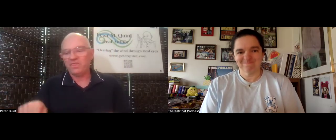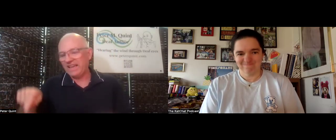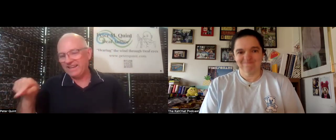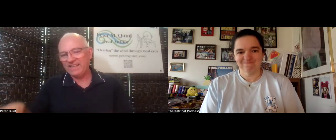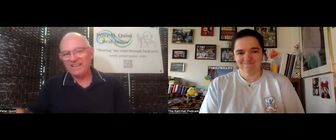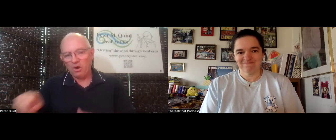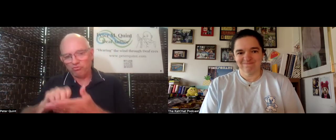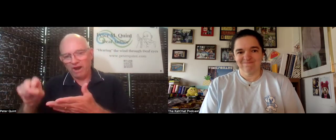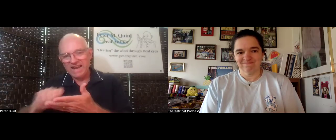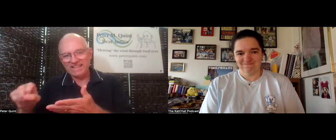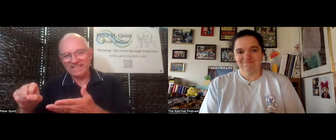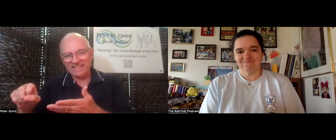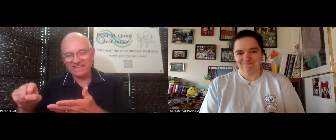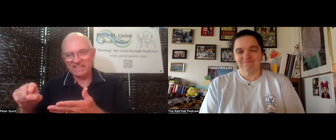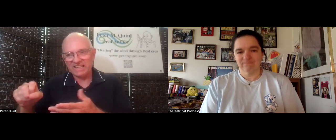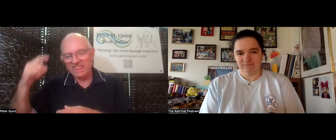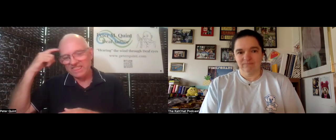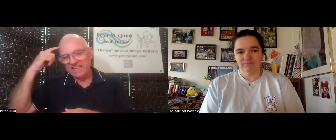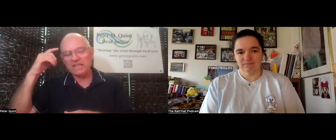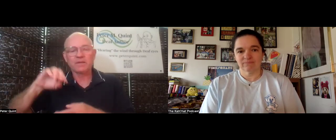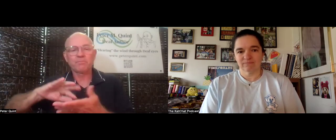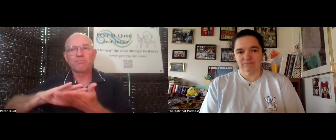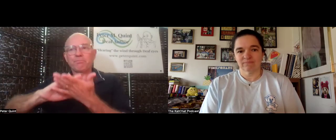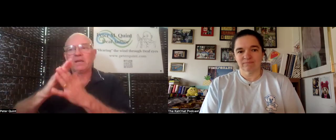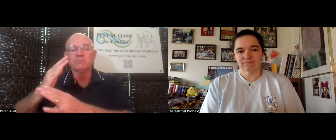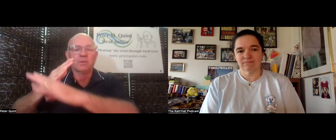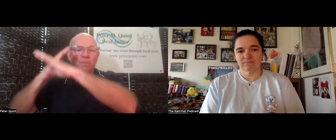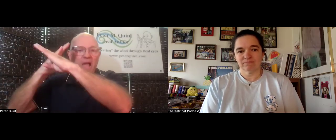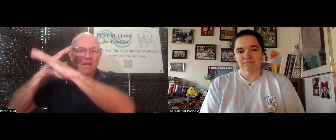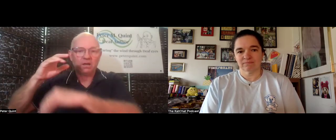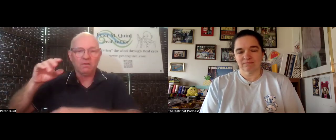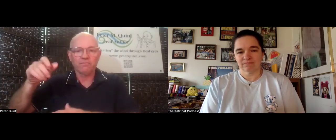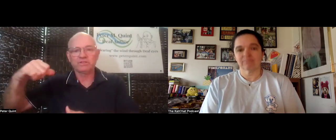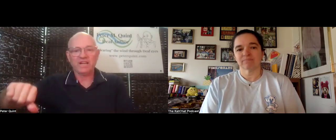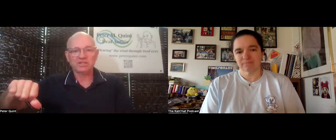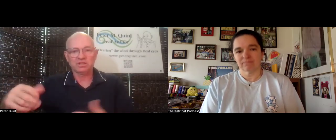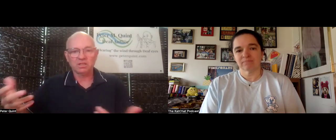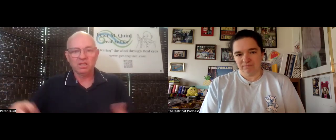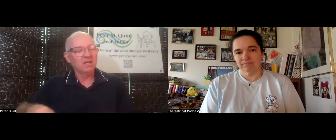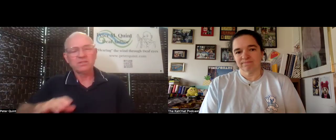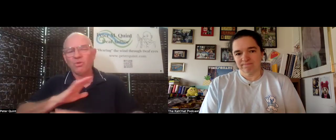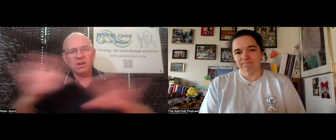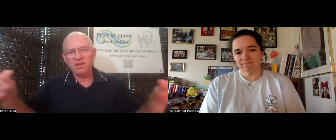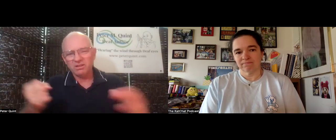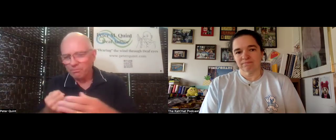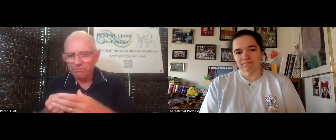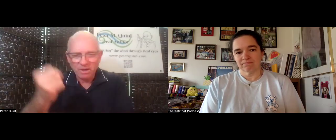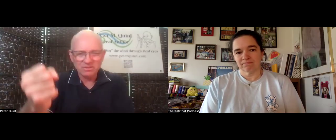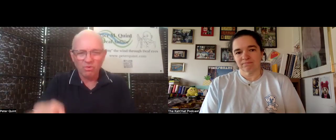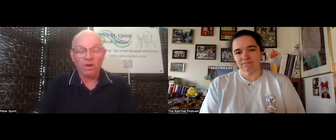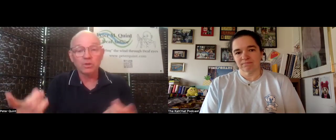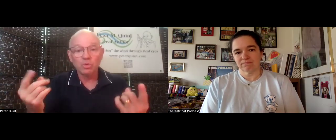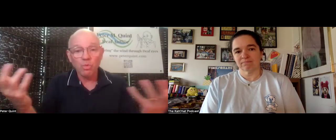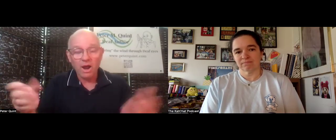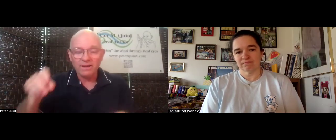rejection, that writing, I think, becomes a block of rejection. So